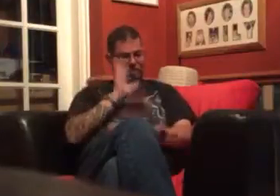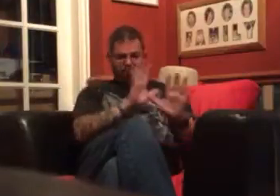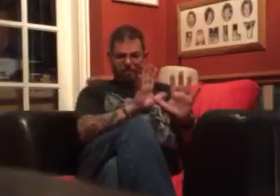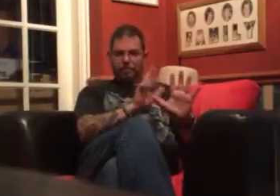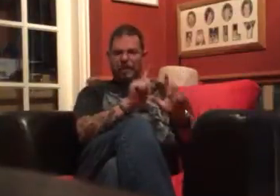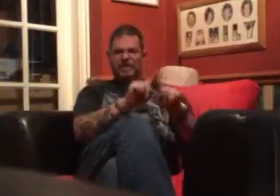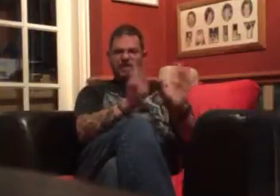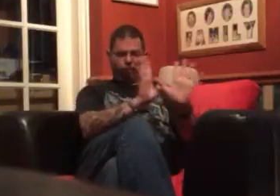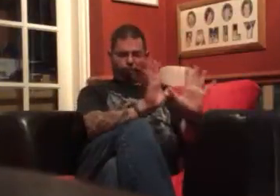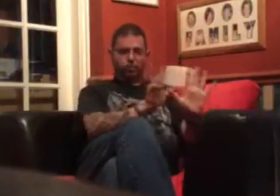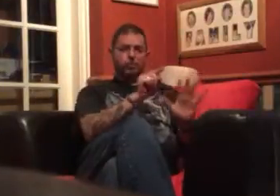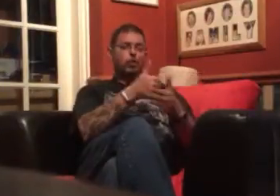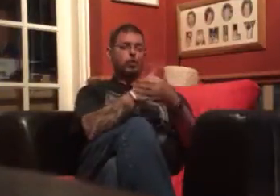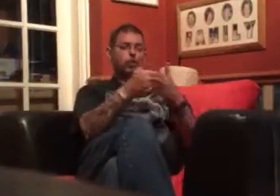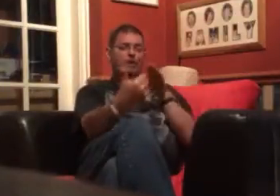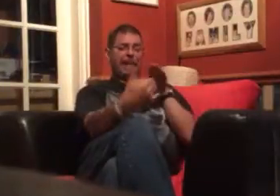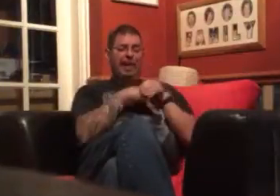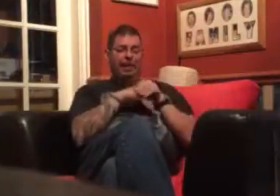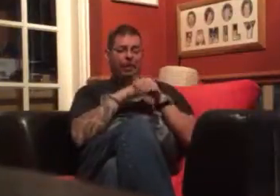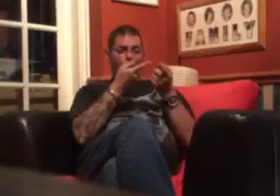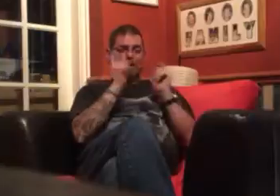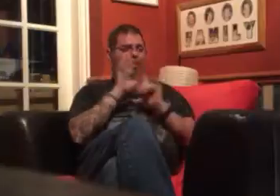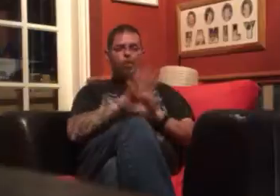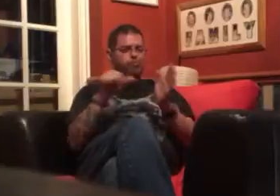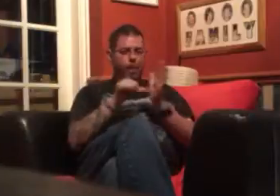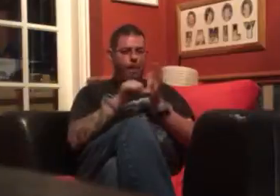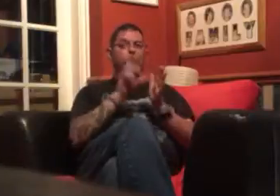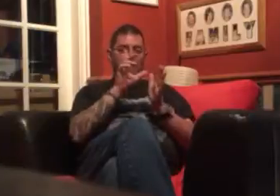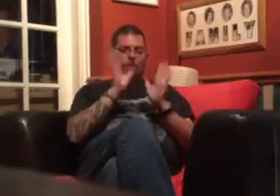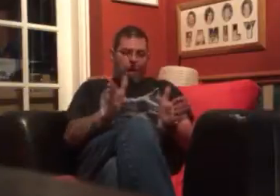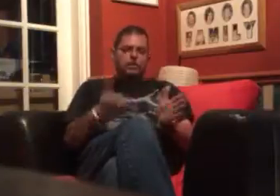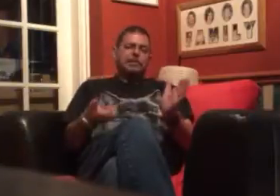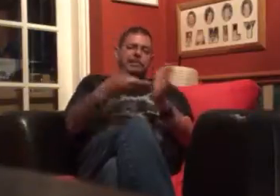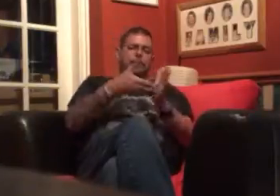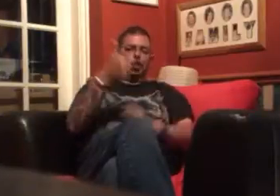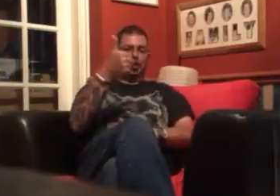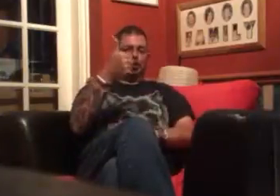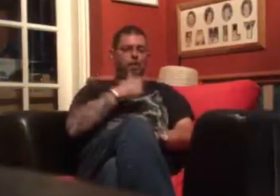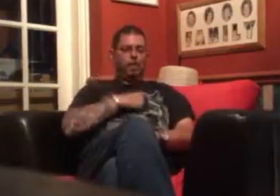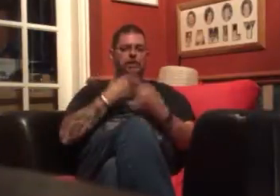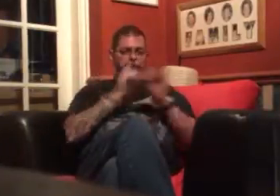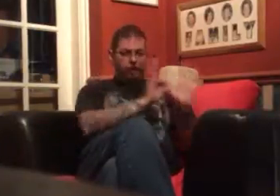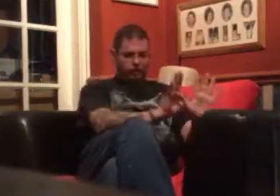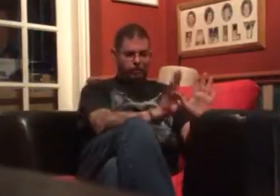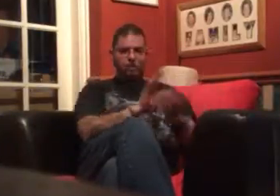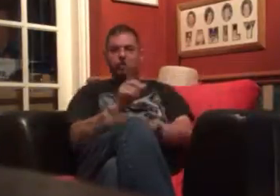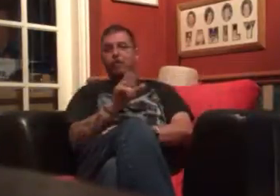has a positive effect on the application. So that's not a problem getting into university, but it obviously is good